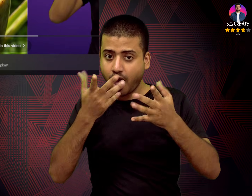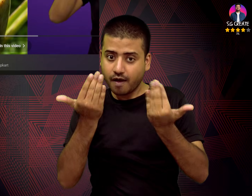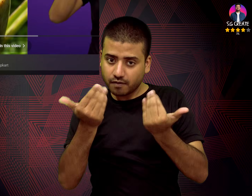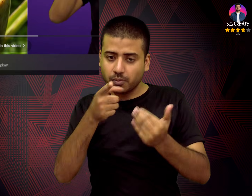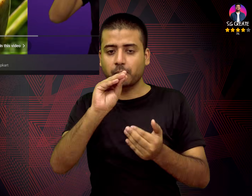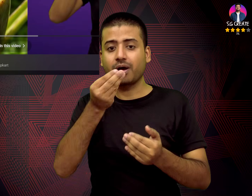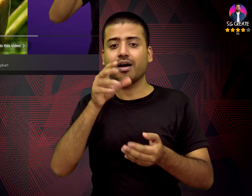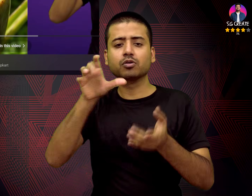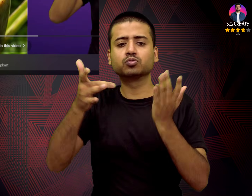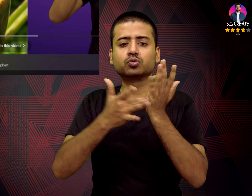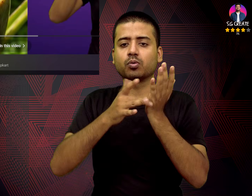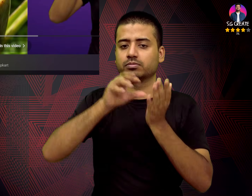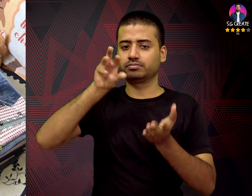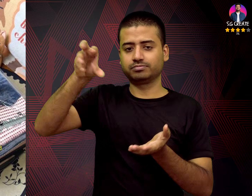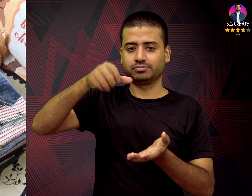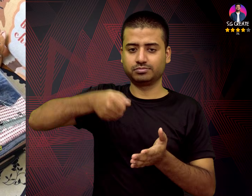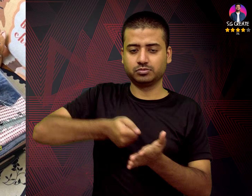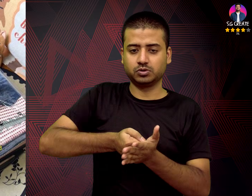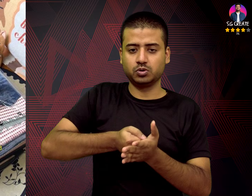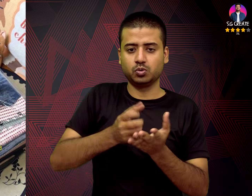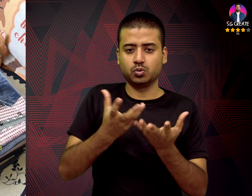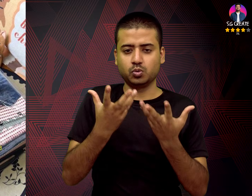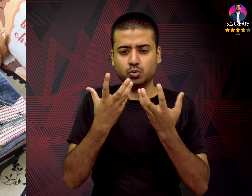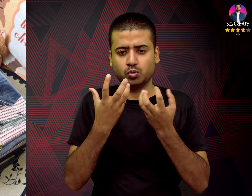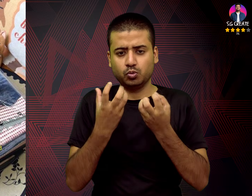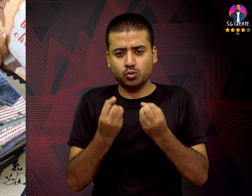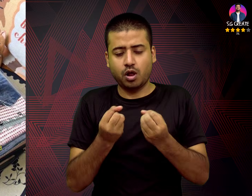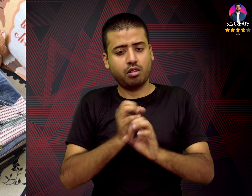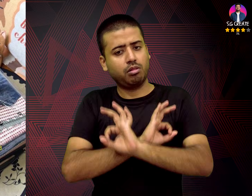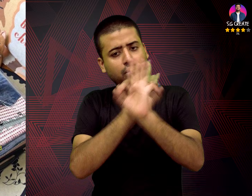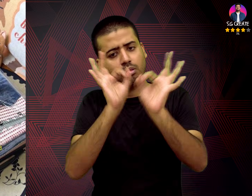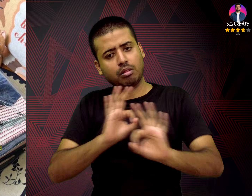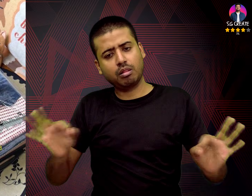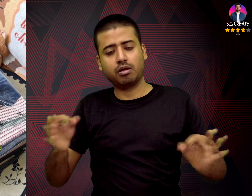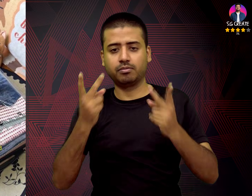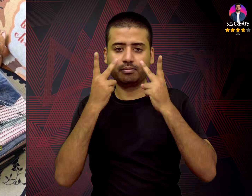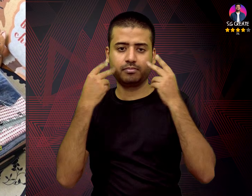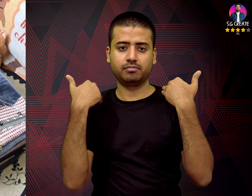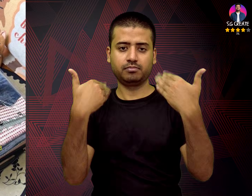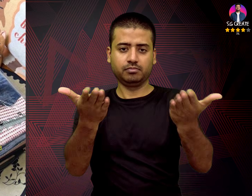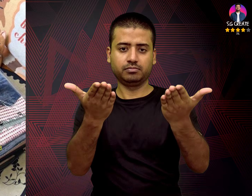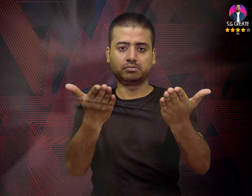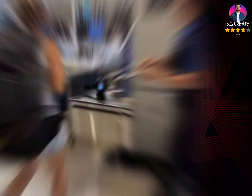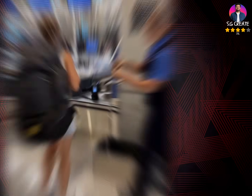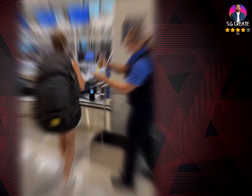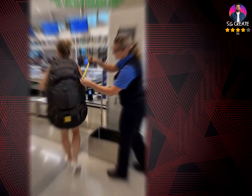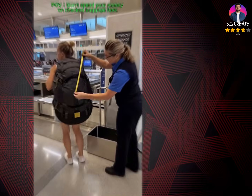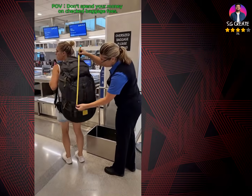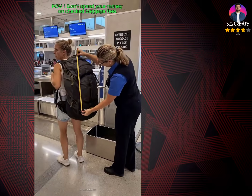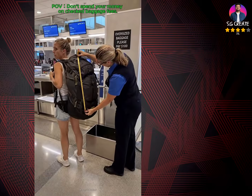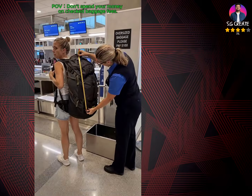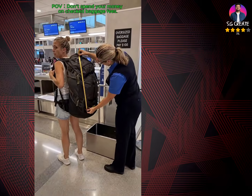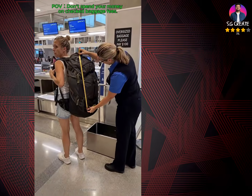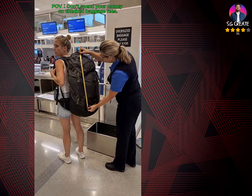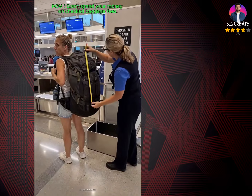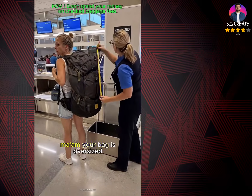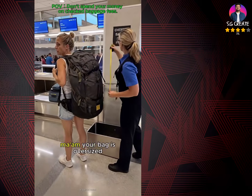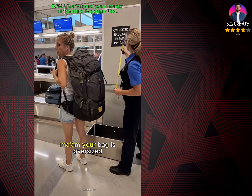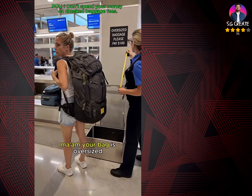air. Today's lithium-ion powered, pocket-sized pumps can compress a bag in under a minute. This portability Ma'am, your bag means is